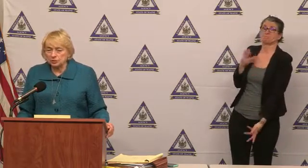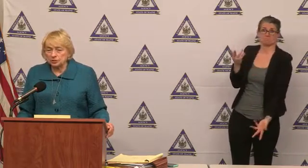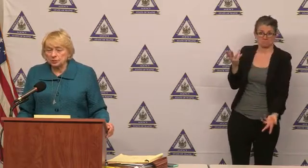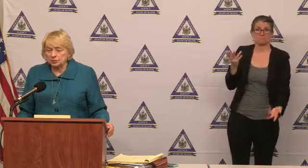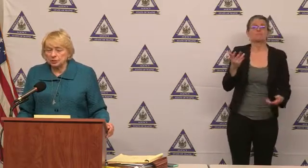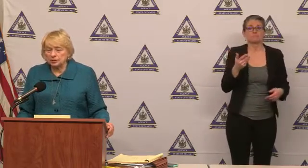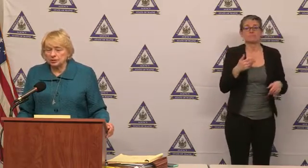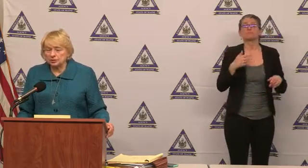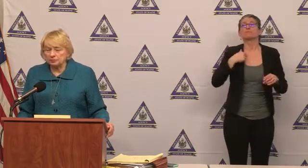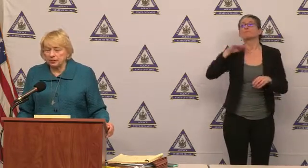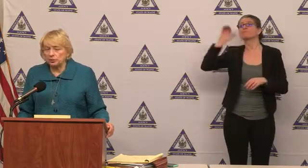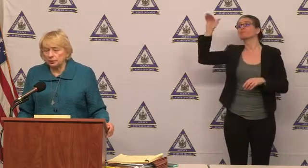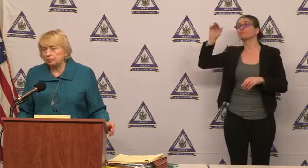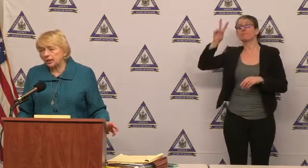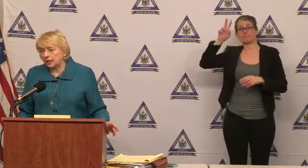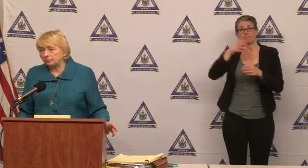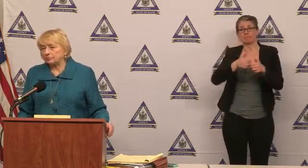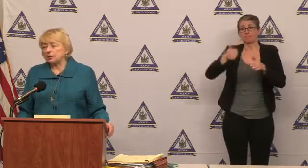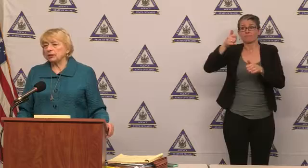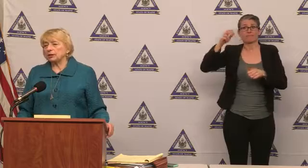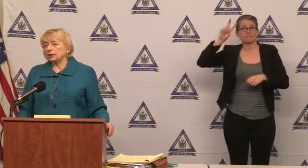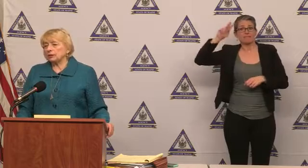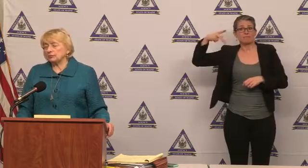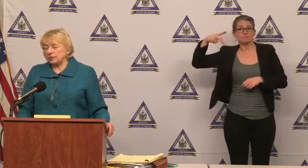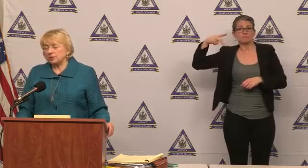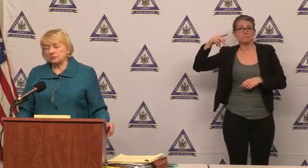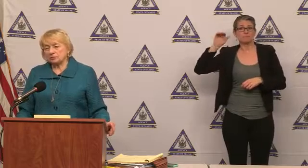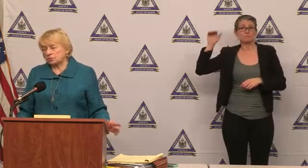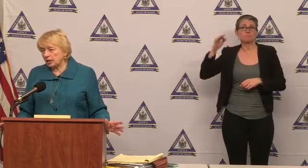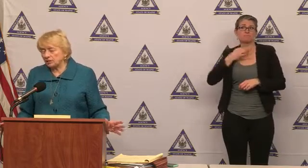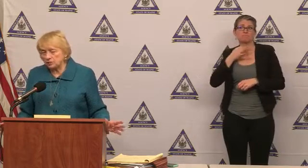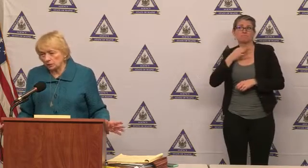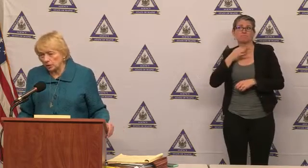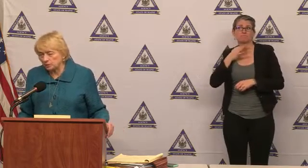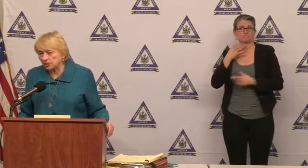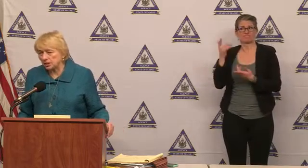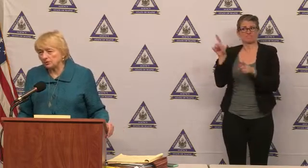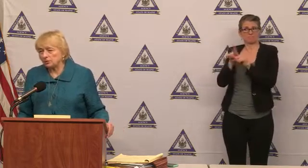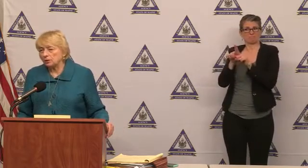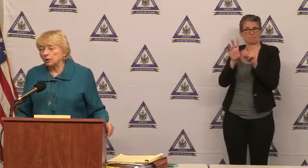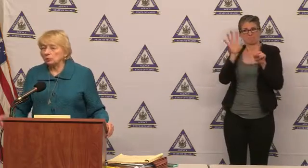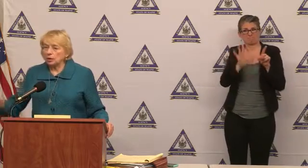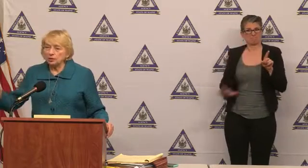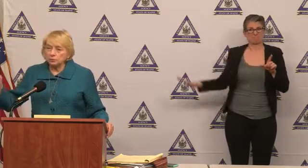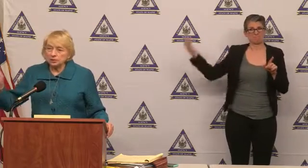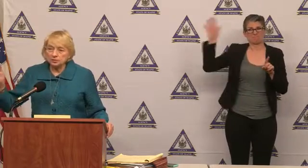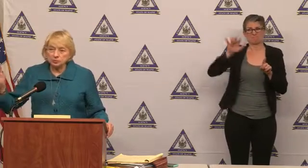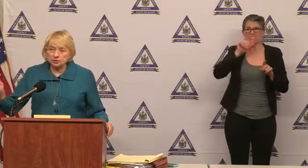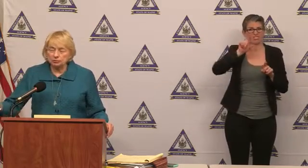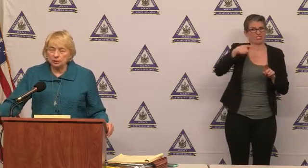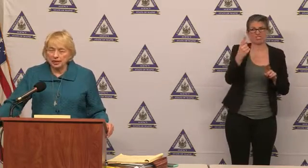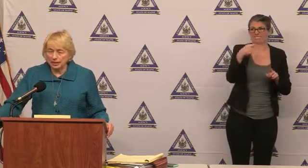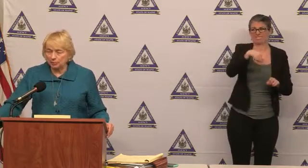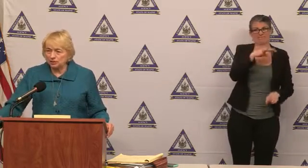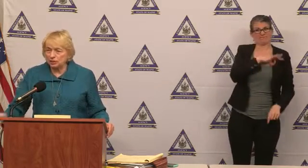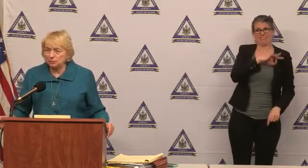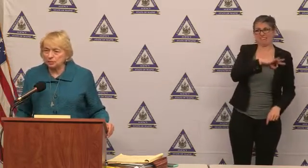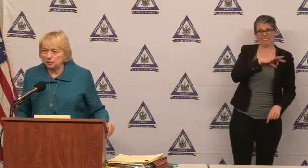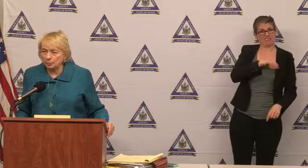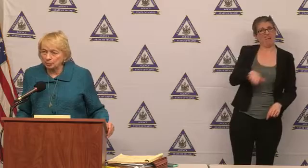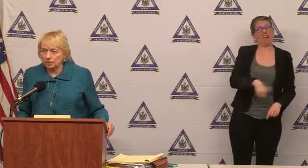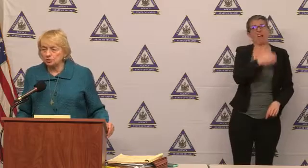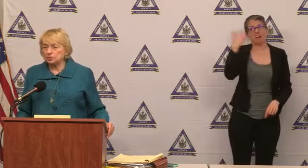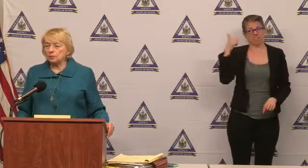issue that doesn't affect only Maine. It affects 10 or so other states. Other places where General Dynamics has